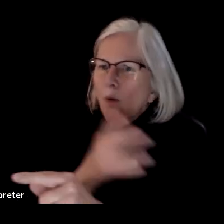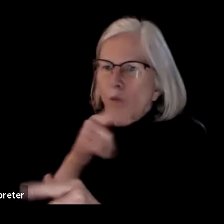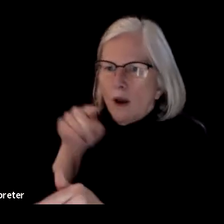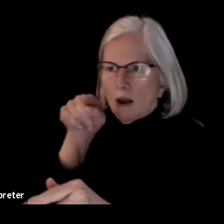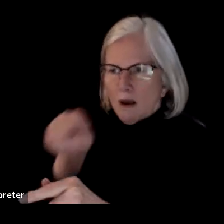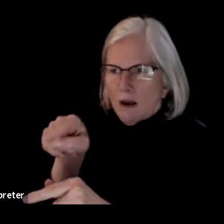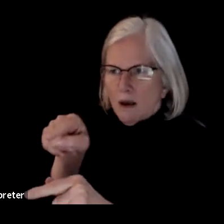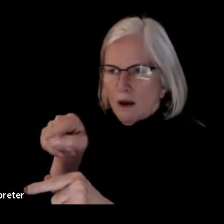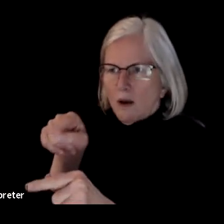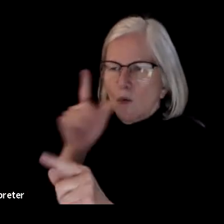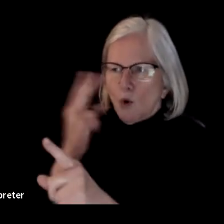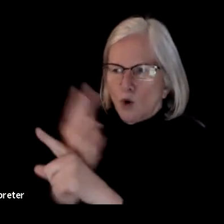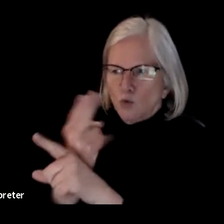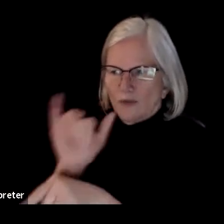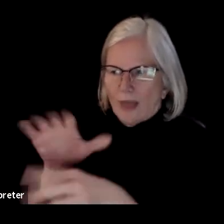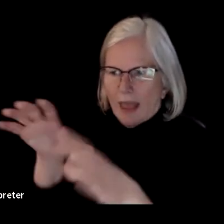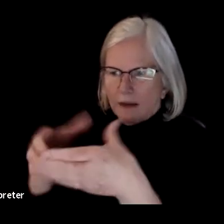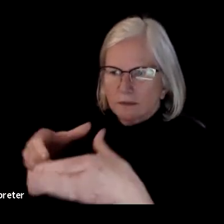Thank you.